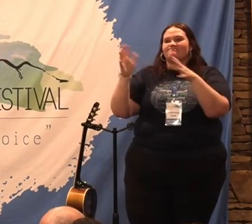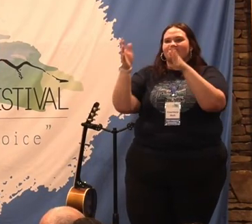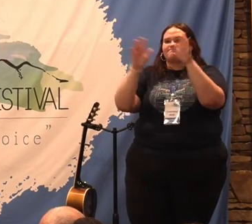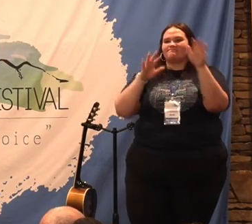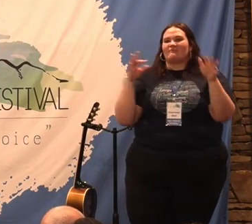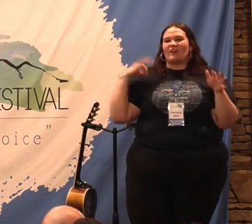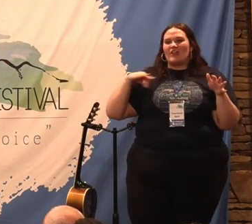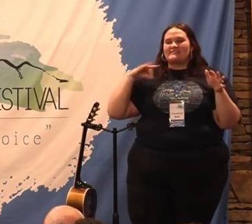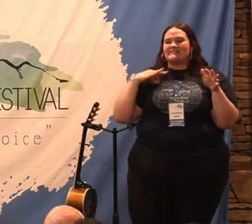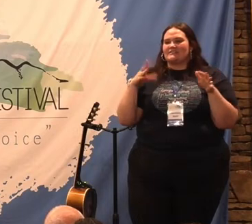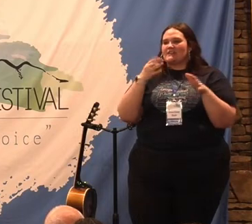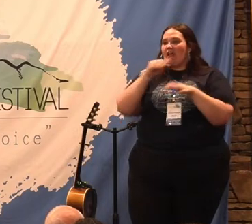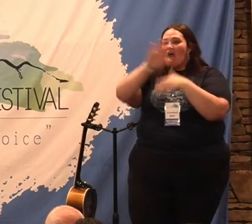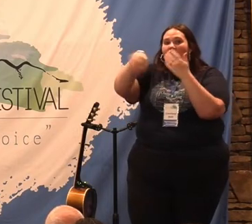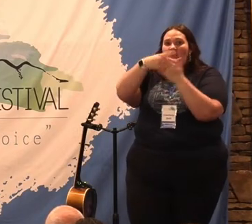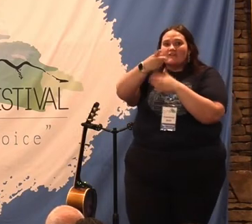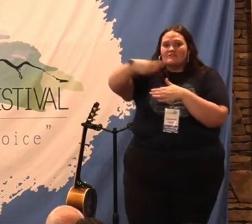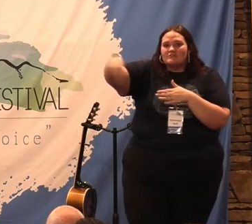And all y'all.